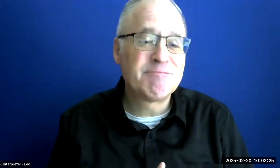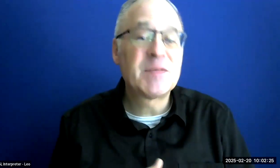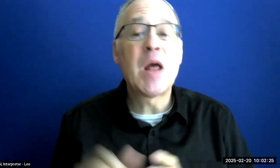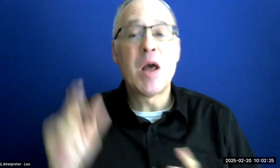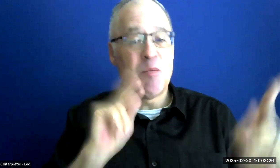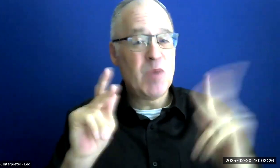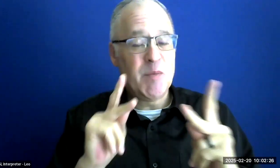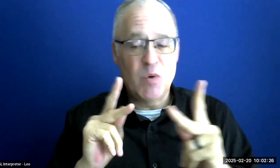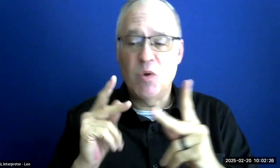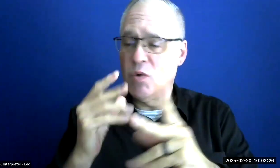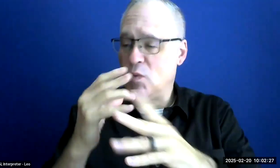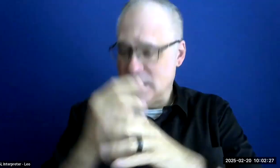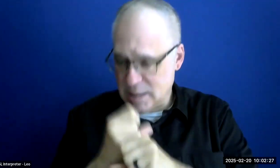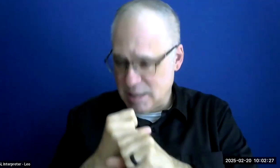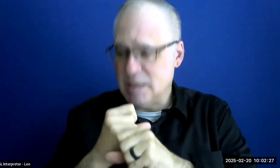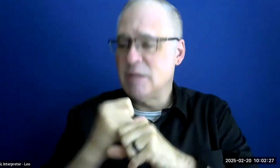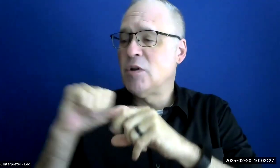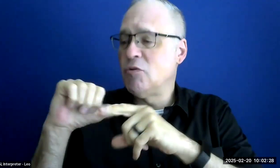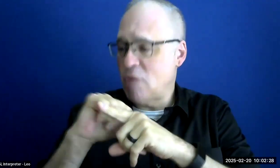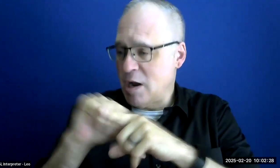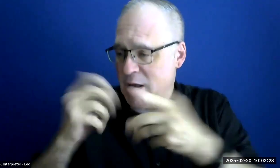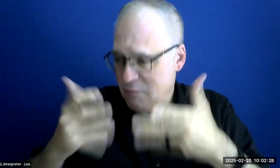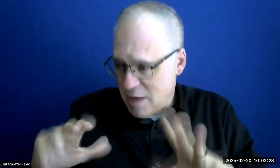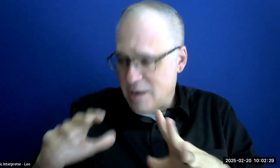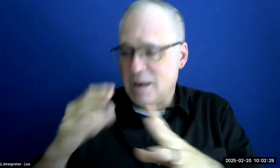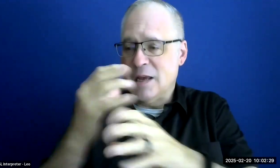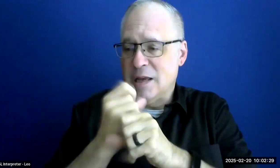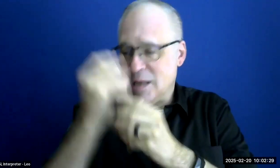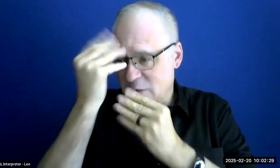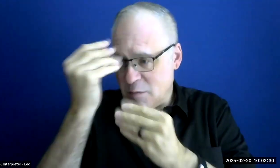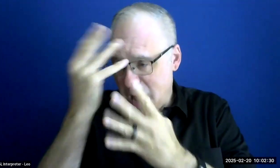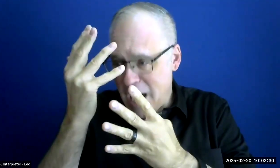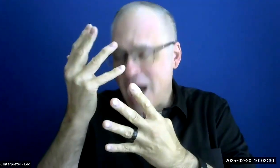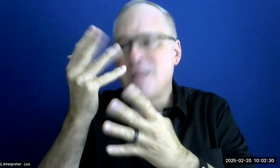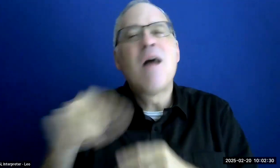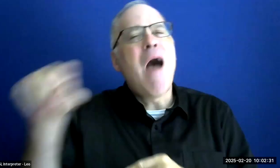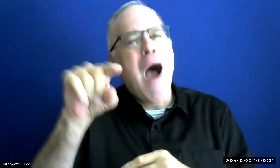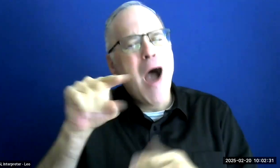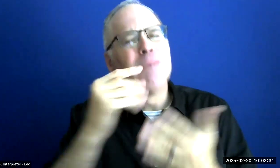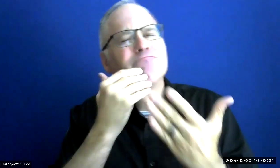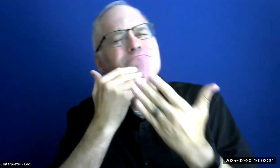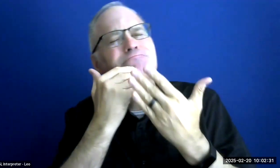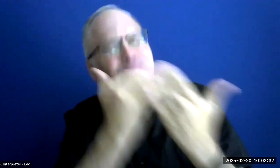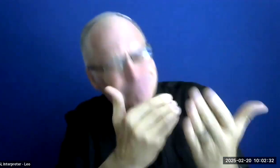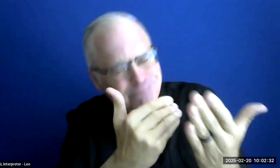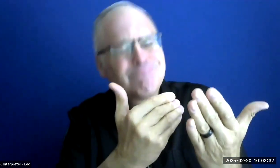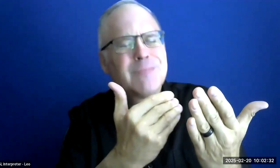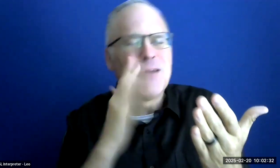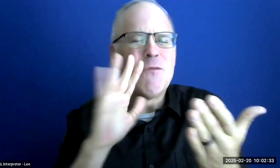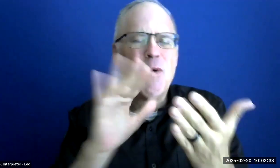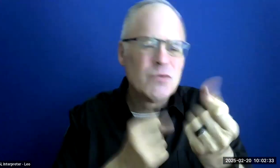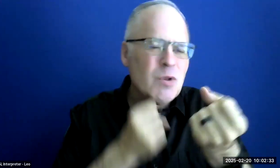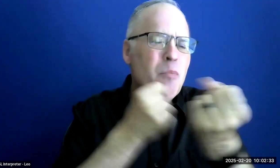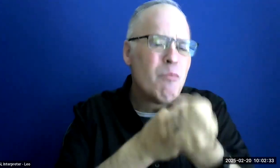receiving ongoing information have expressed their deep gratitude for the information and support they